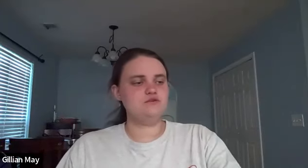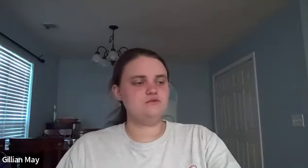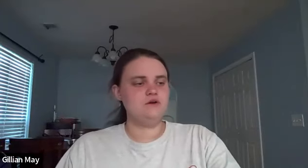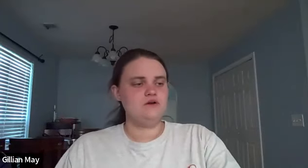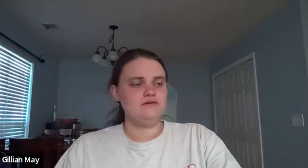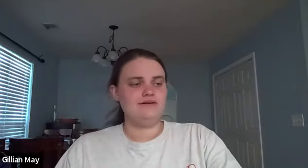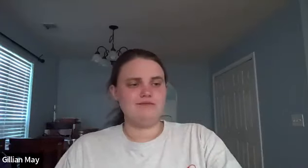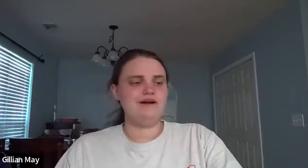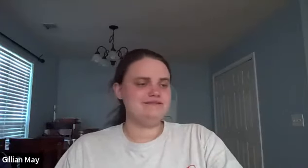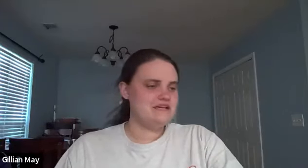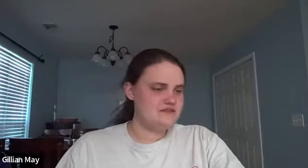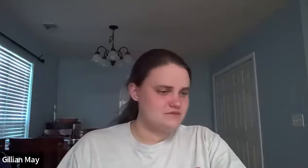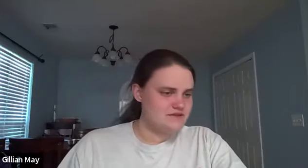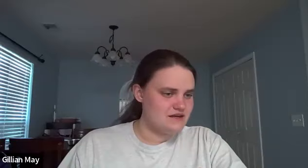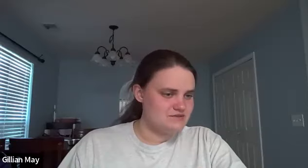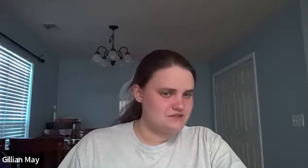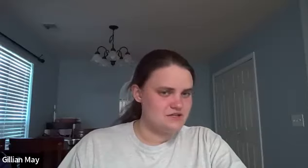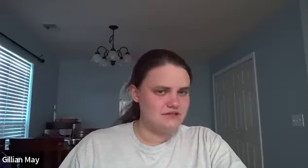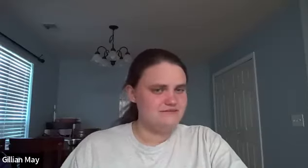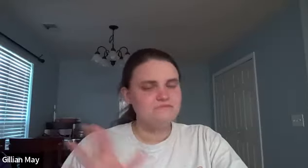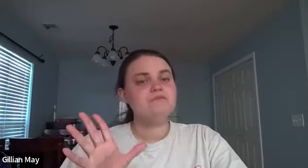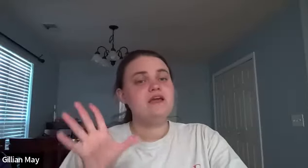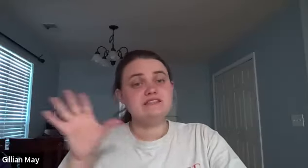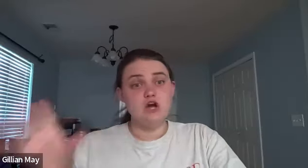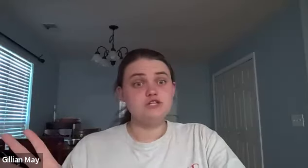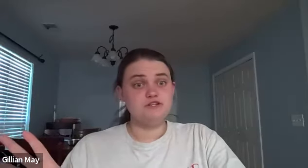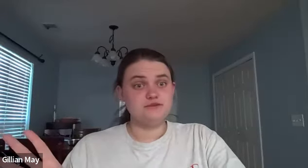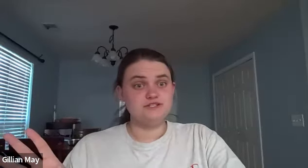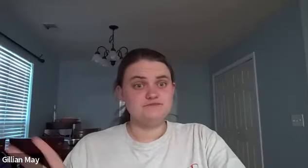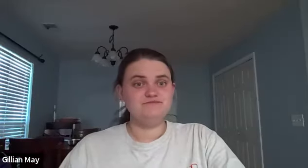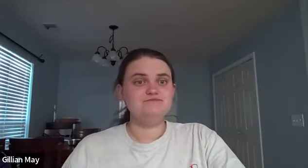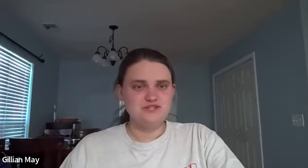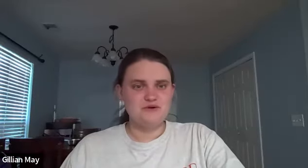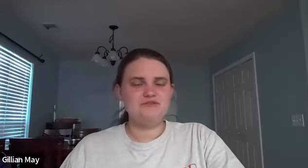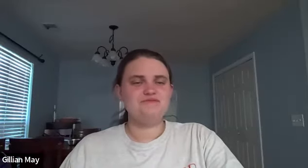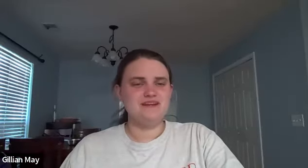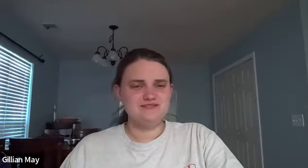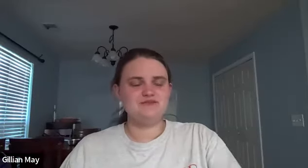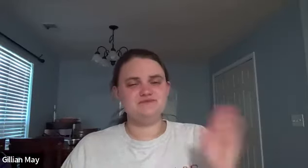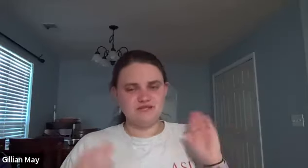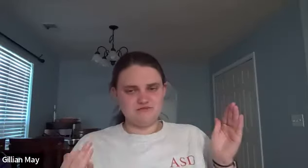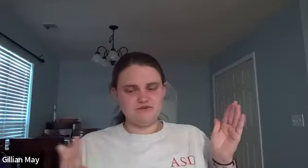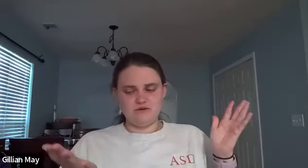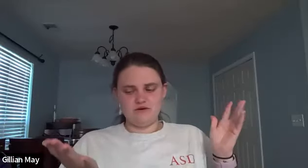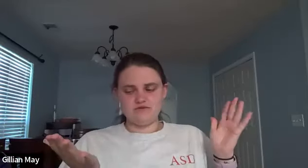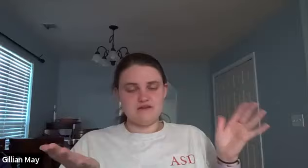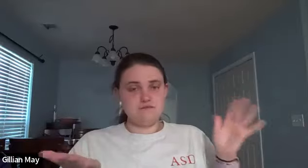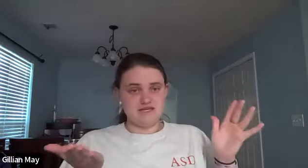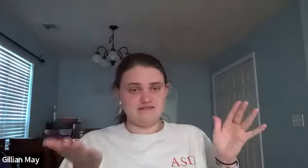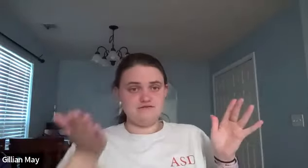So, well, I say this, but then the next one's going to be, it's a hodgepodge of words. So this next one, the sign for medicine